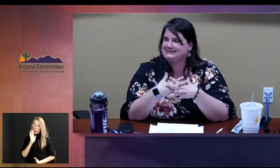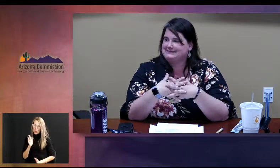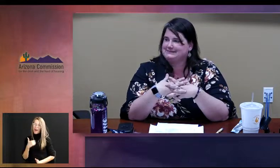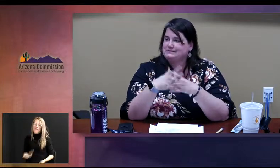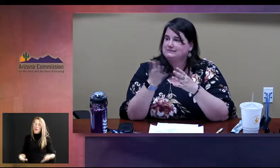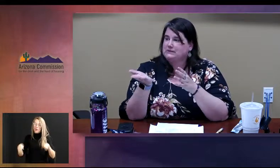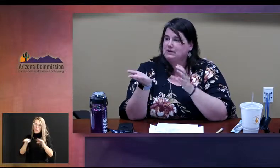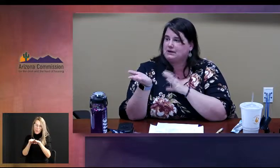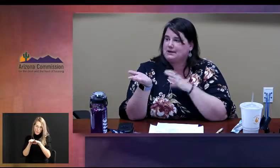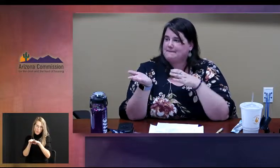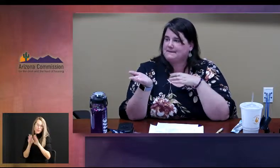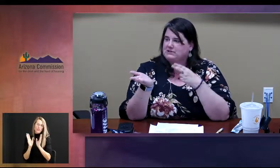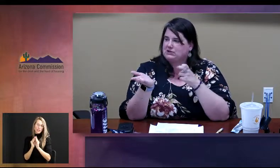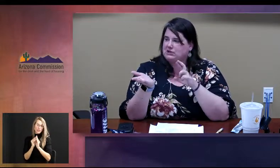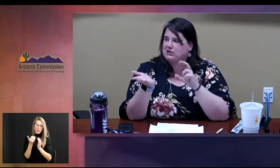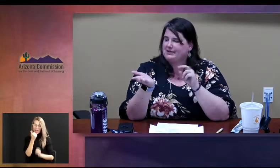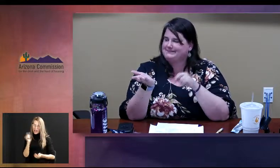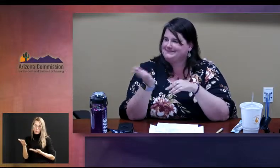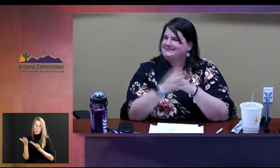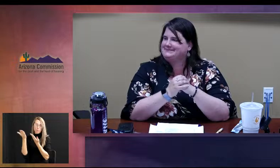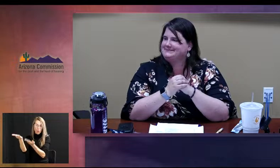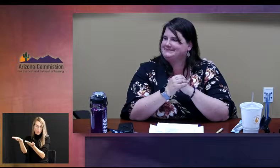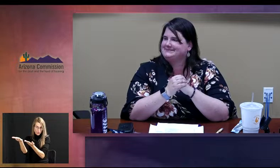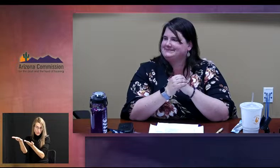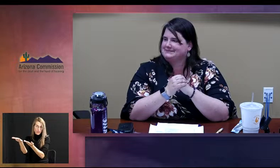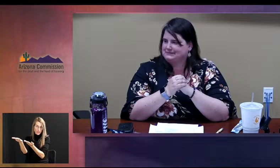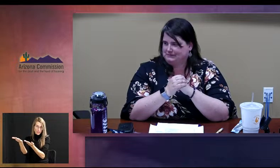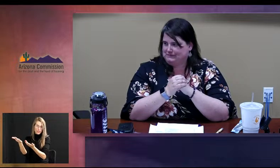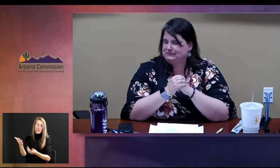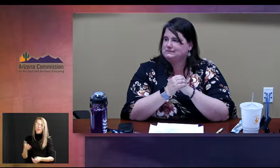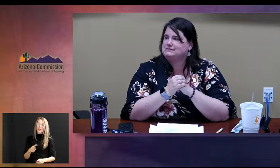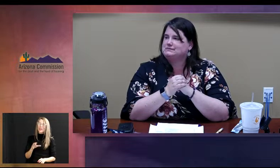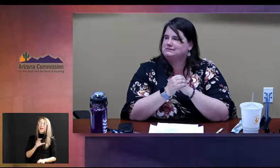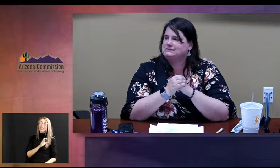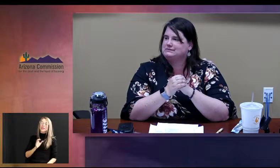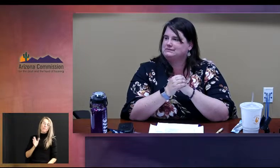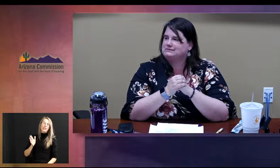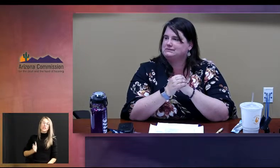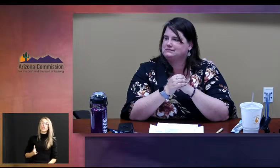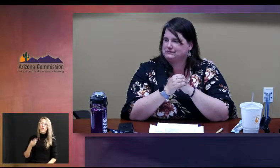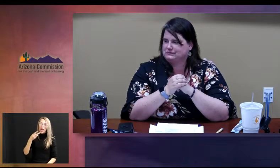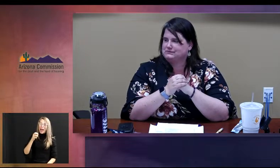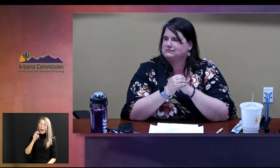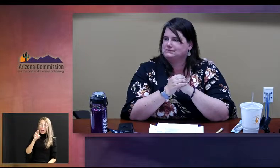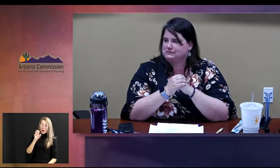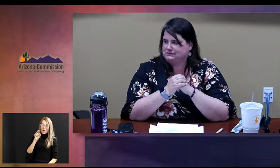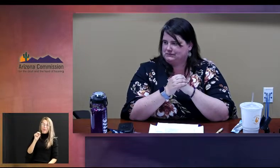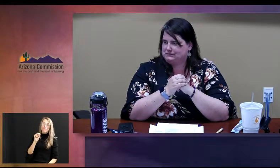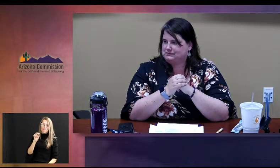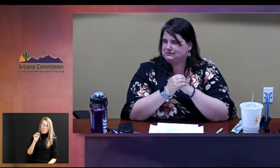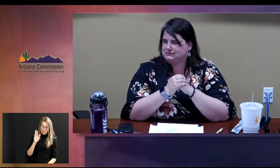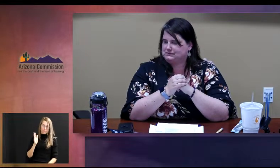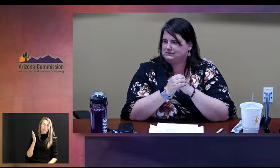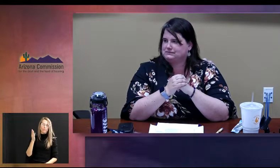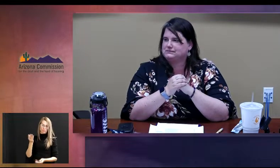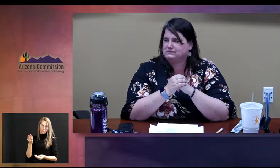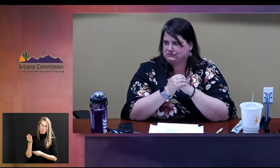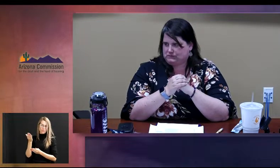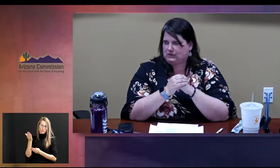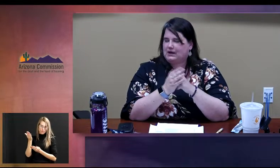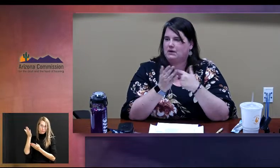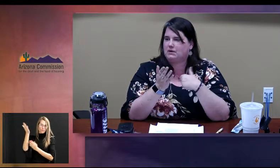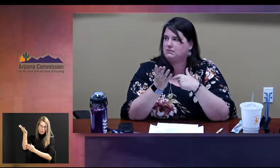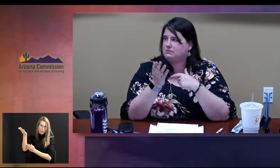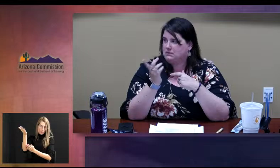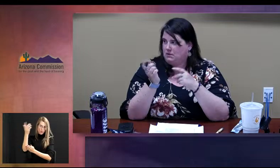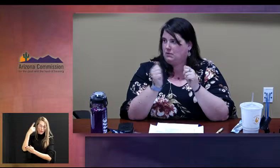executive session. Any motions? This is Commissioner Herron? Commissioner Herron. I move to go into a executive session